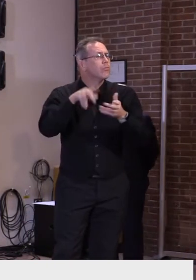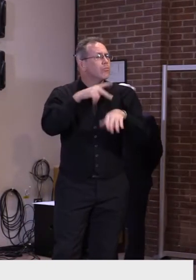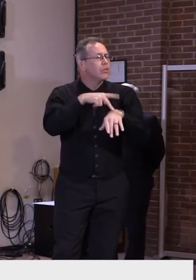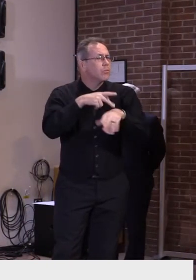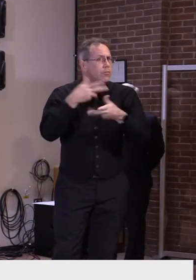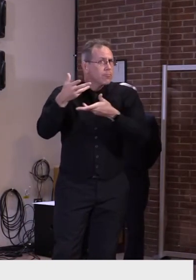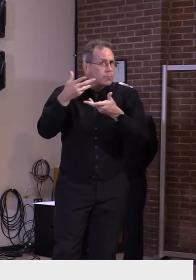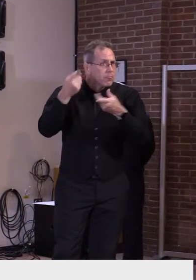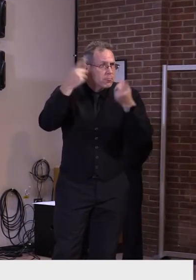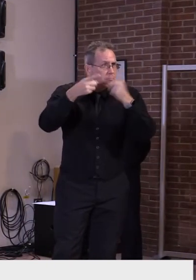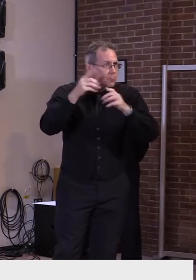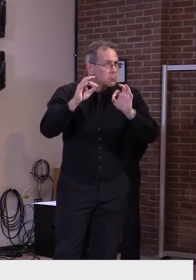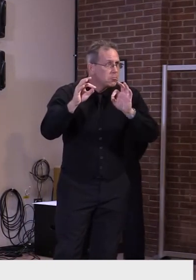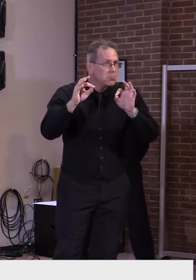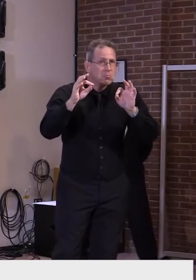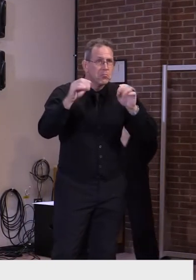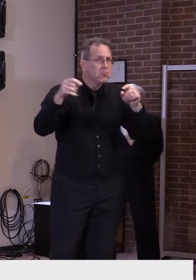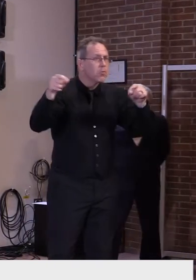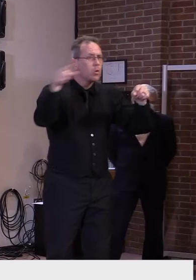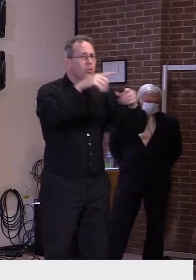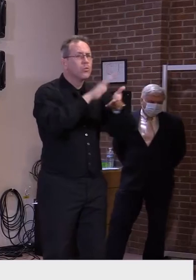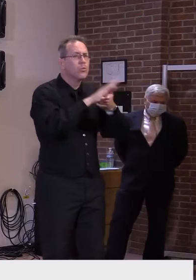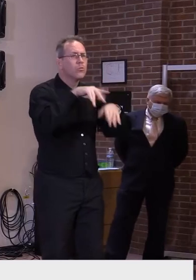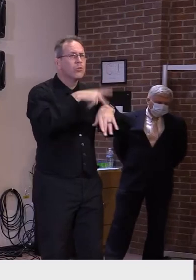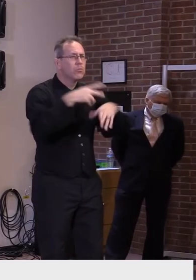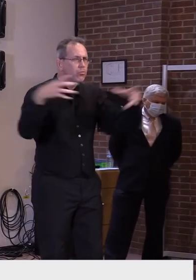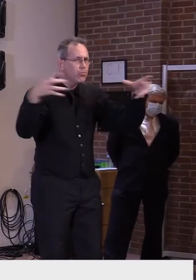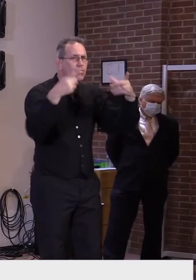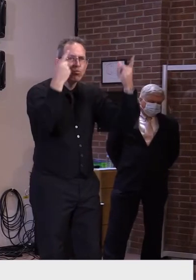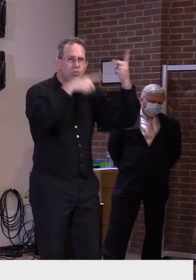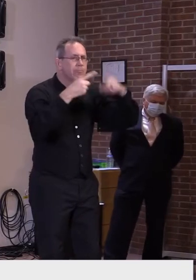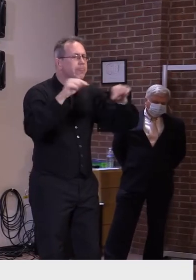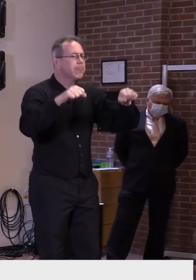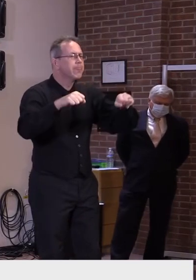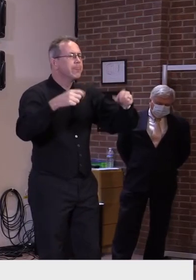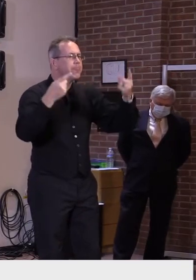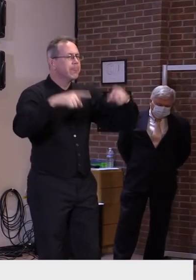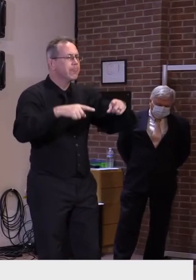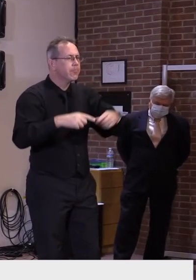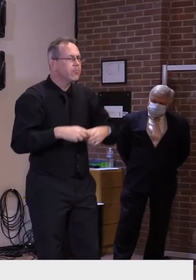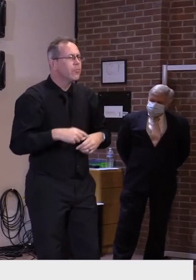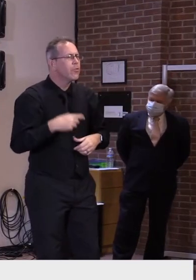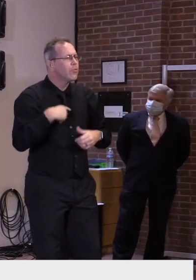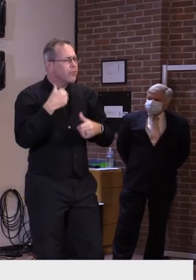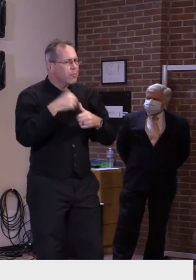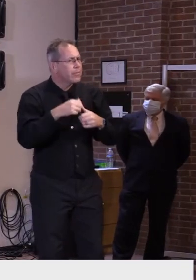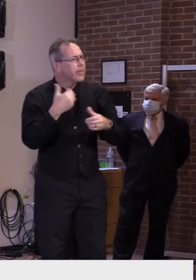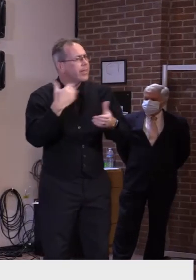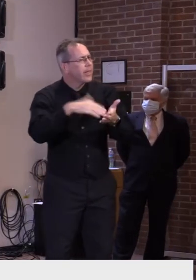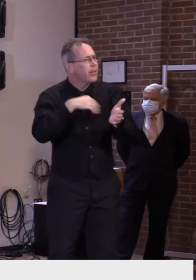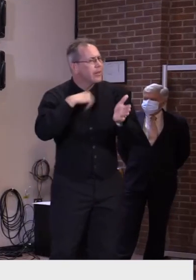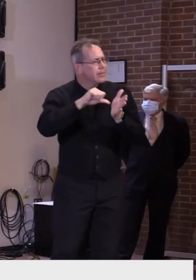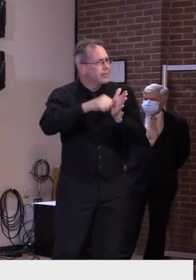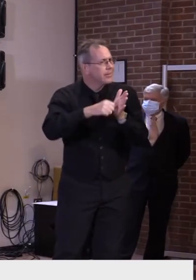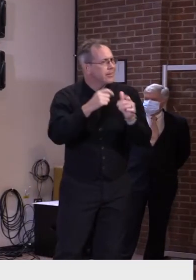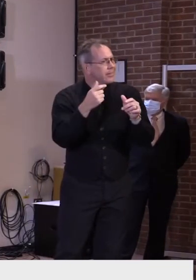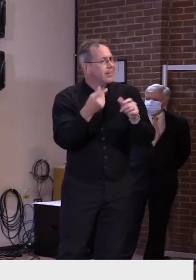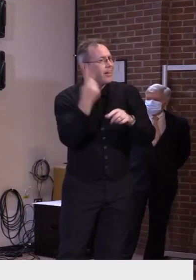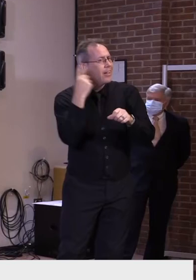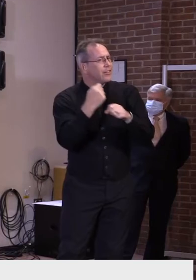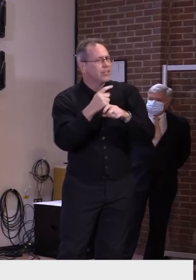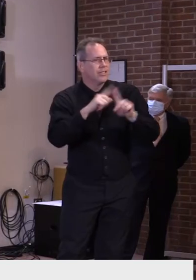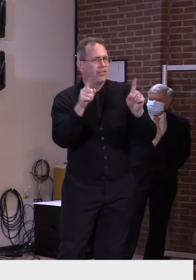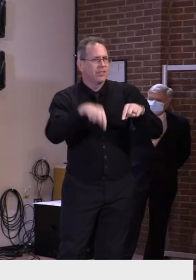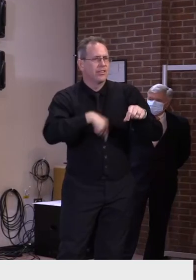But it remains to be seen how that'll unfold. But I think, you know, just to draw the distinction again between last year and this year, last year we didn't have